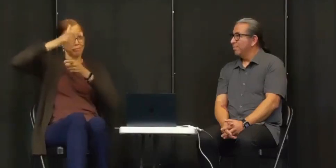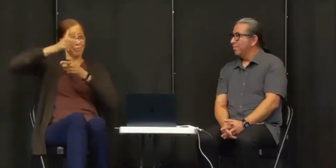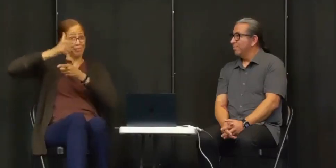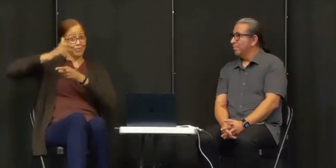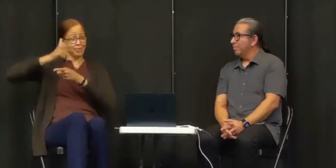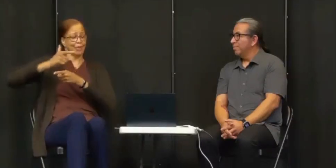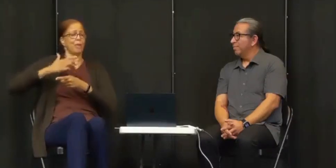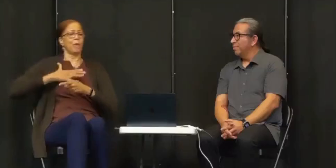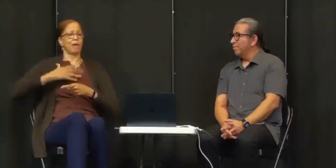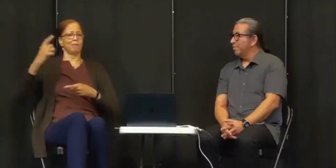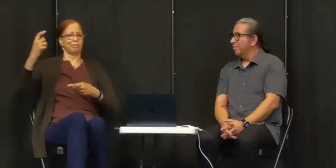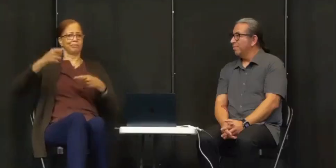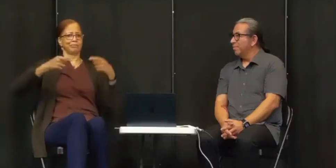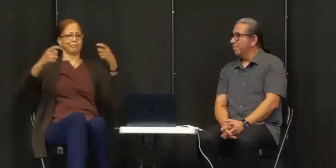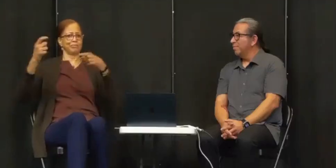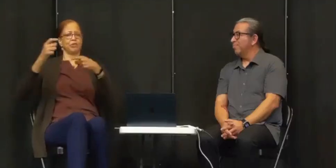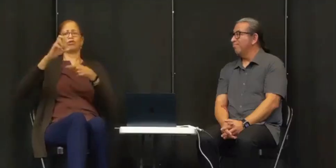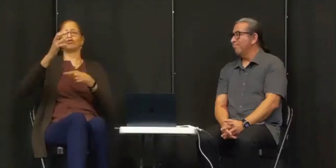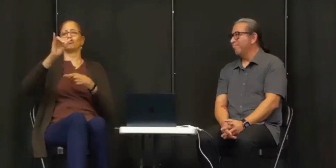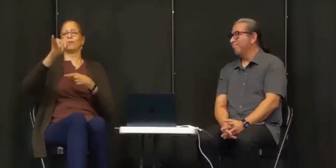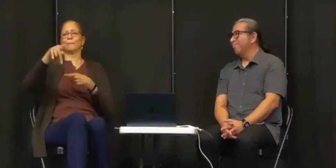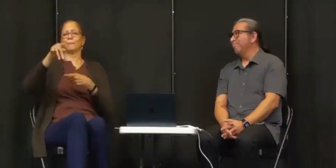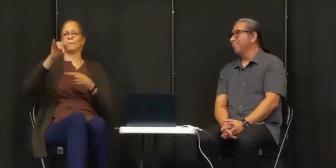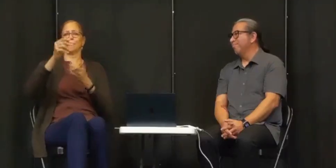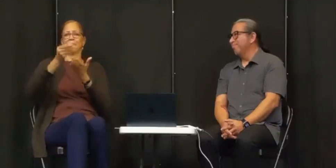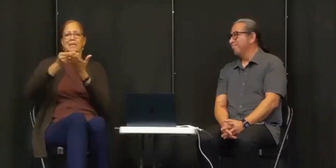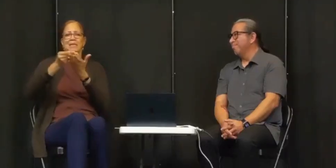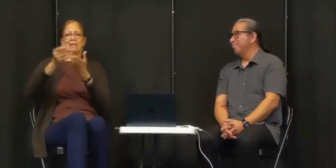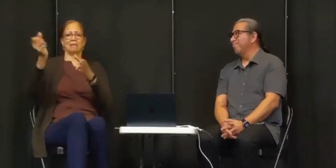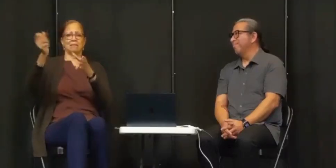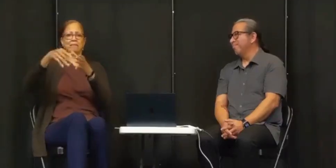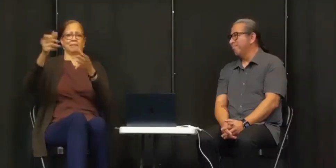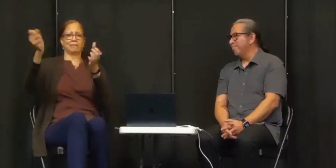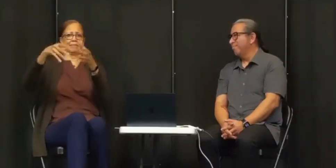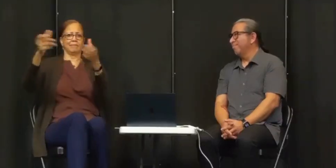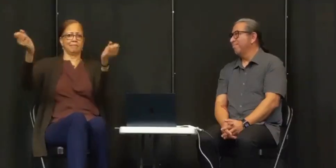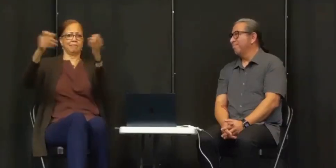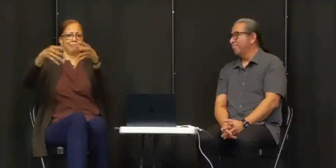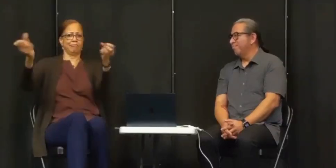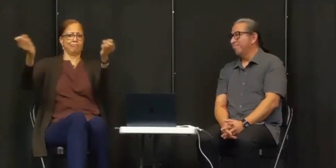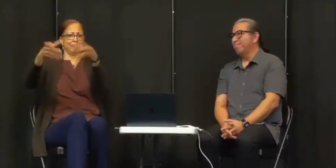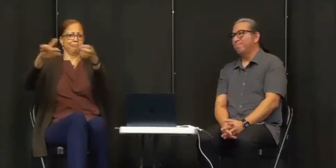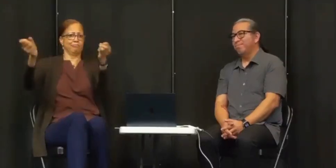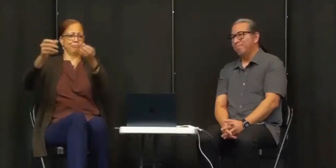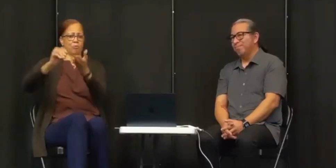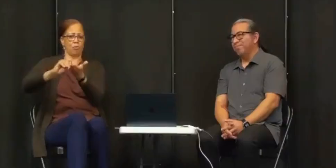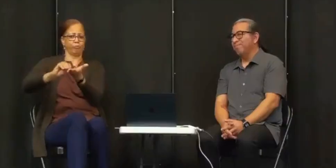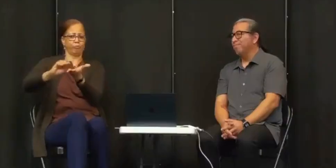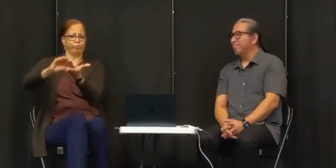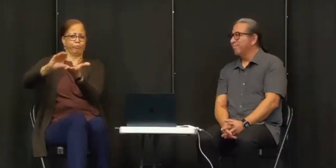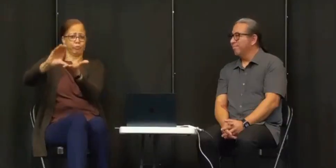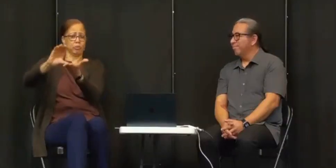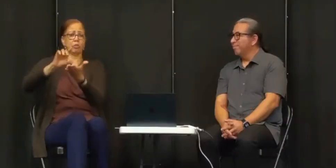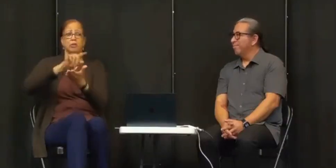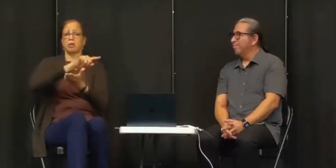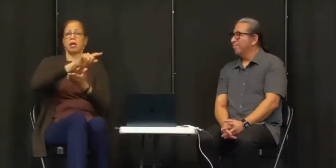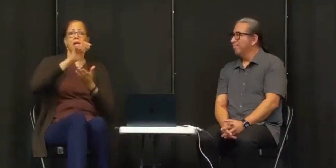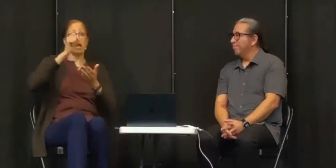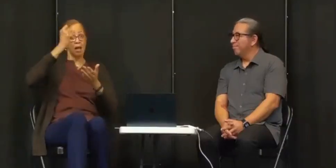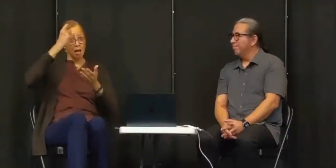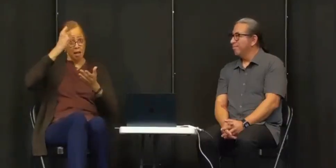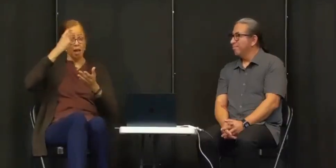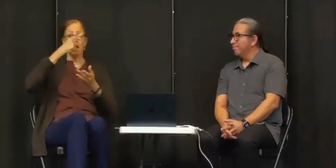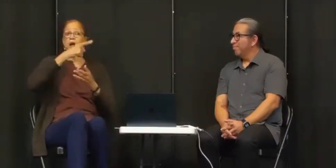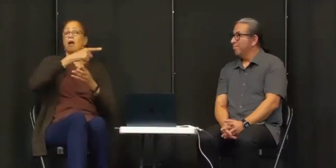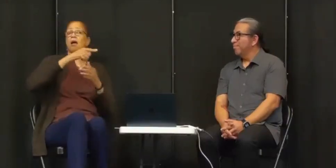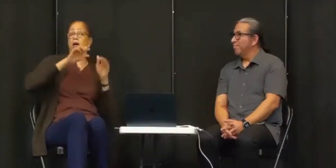can we, maybe all the siblings would be willing to chip in and kind of go Dutch on the interpreter and kind of